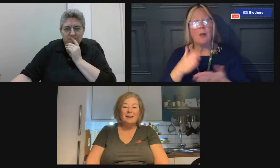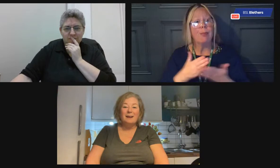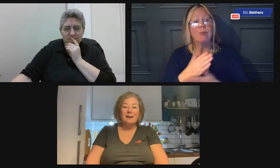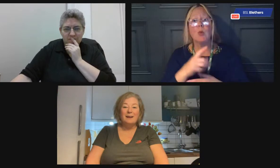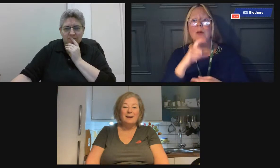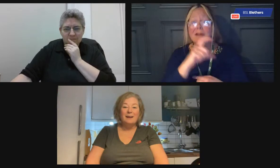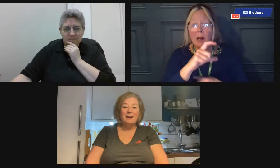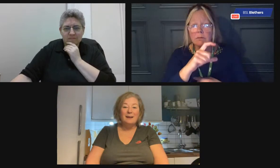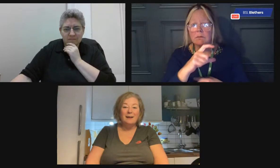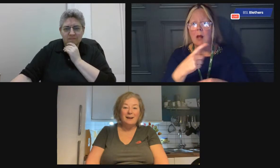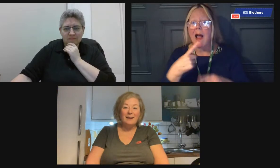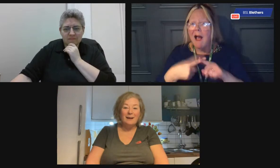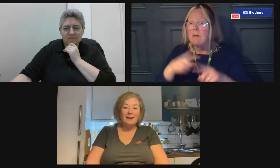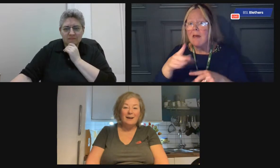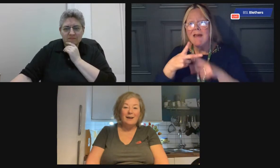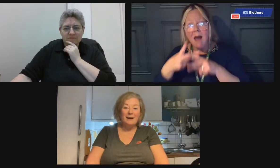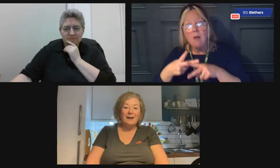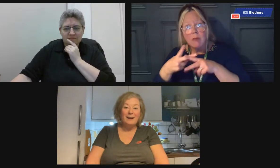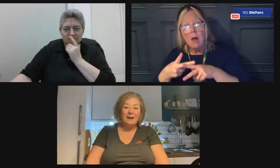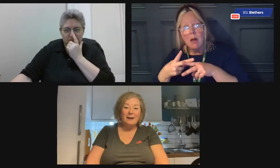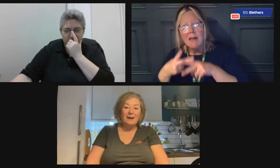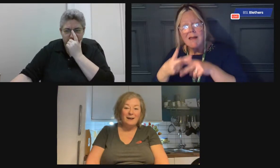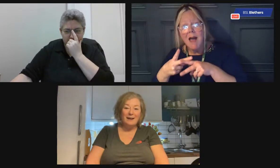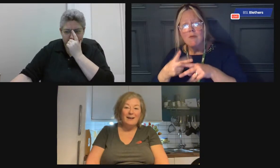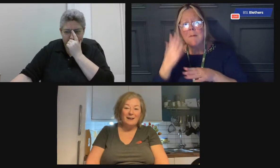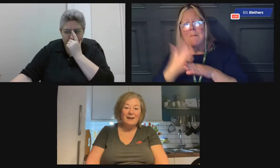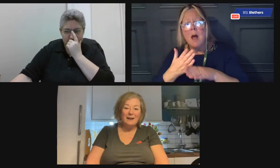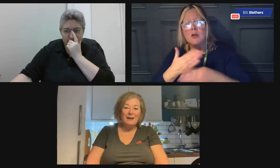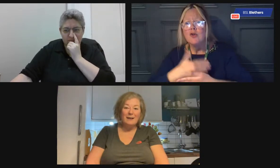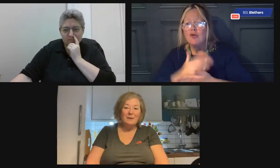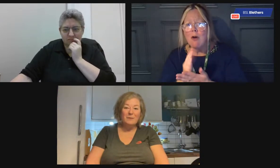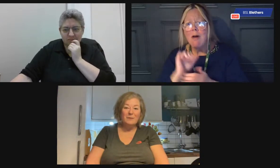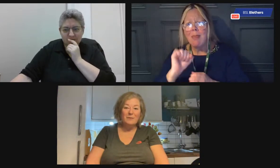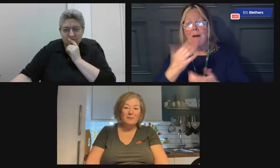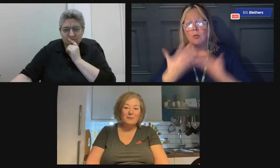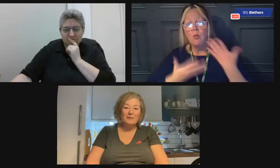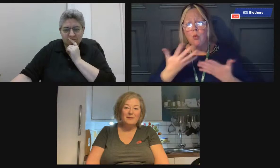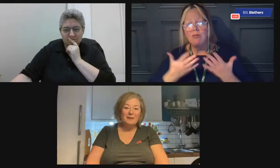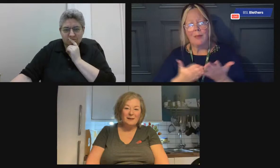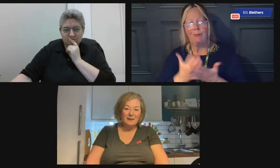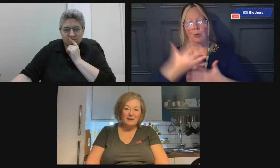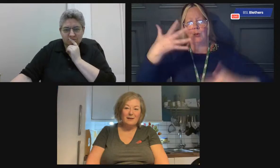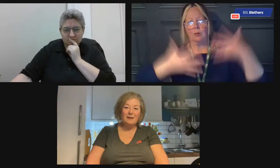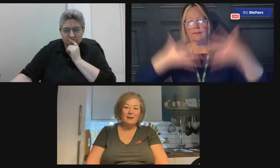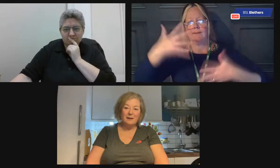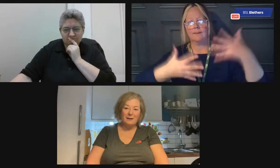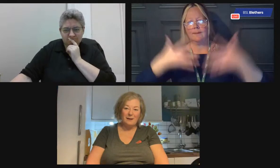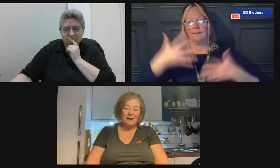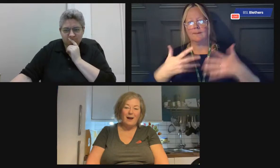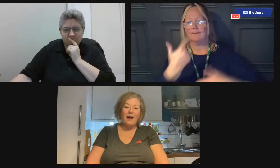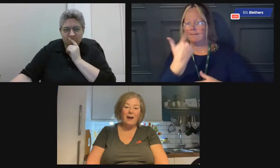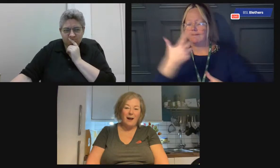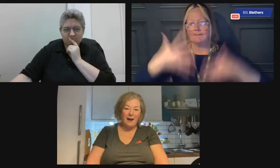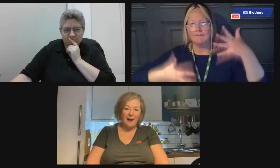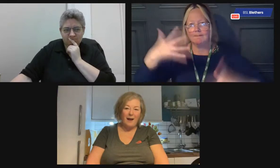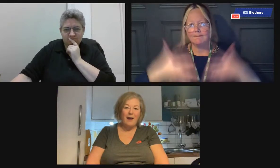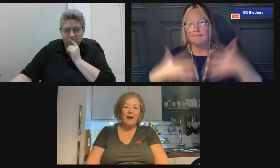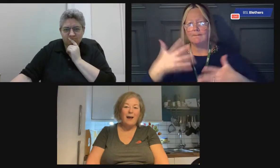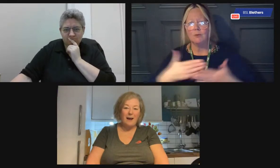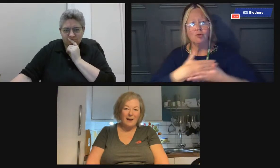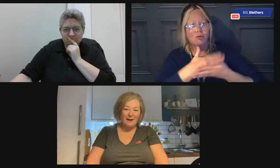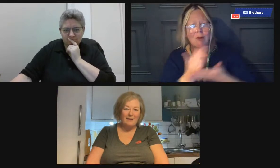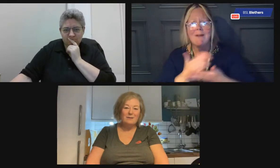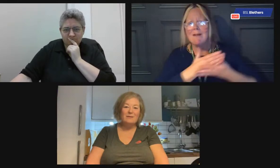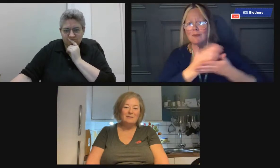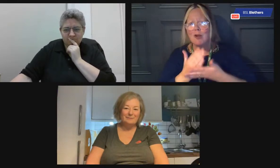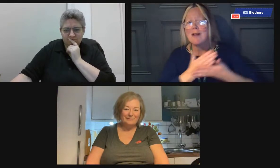is that the more deaf people who've been through cancer and their carers, because they're part of the story as well, they're part of the